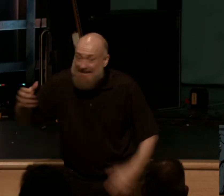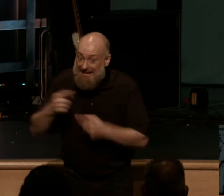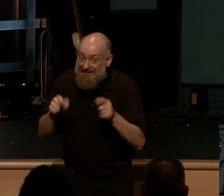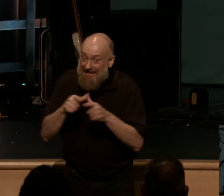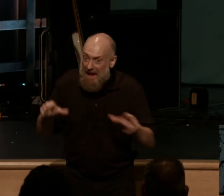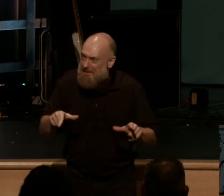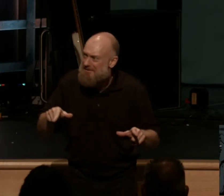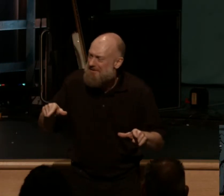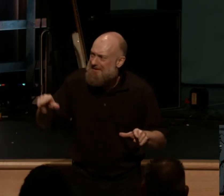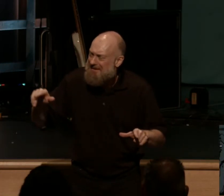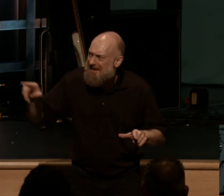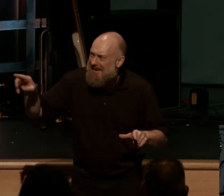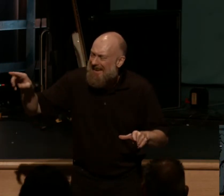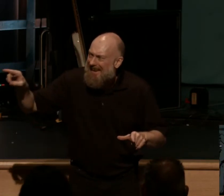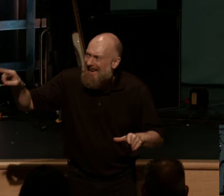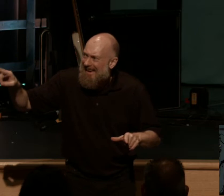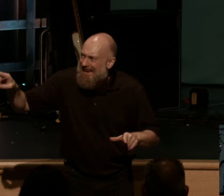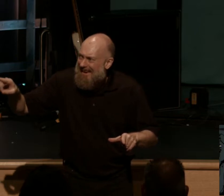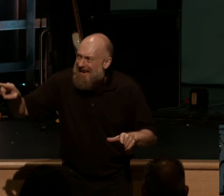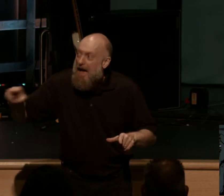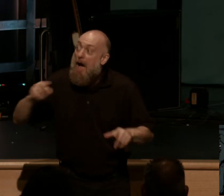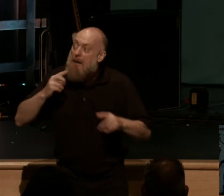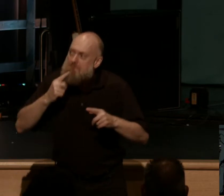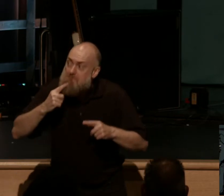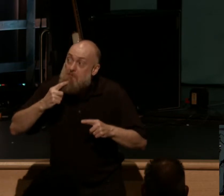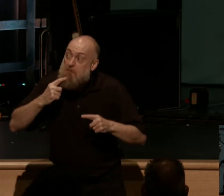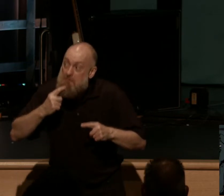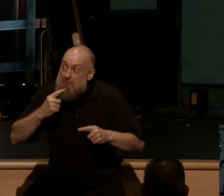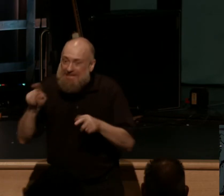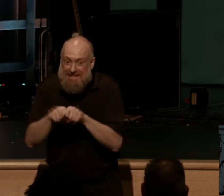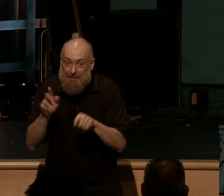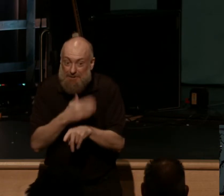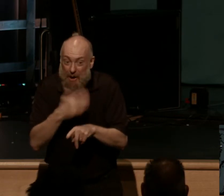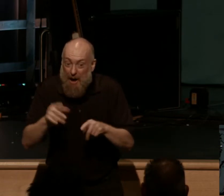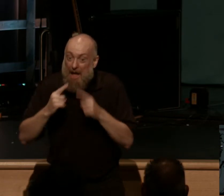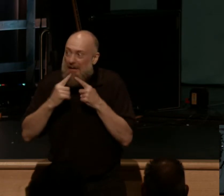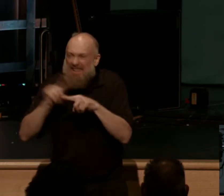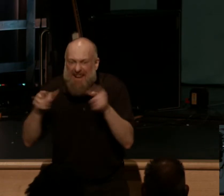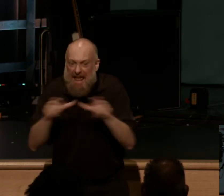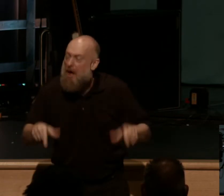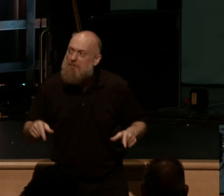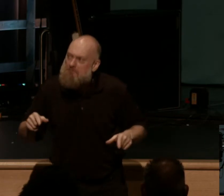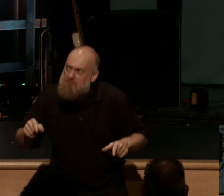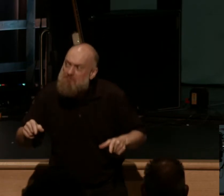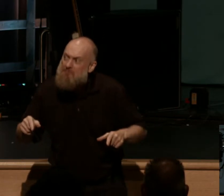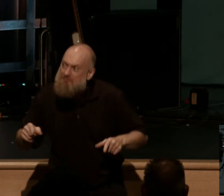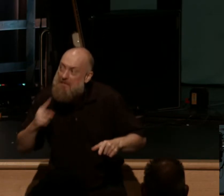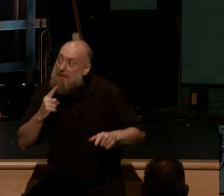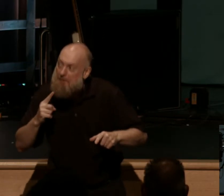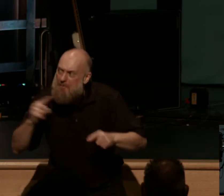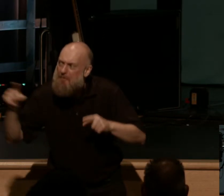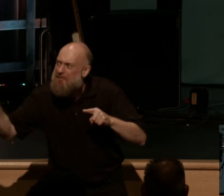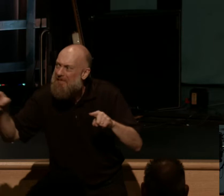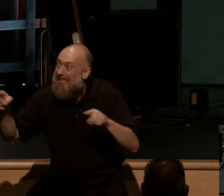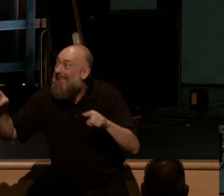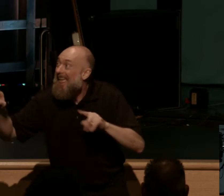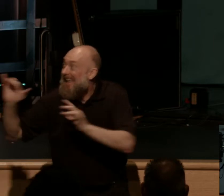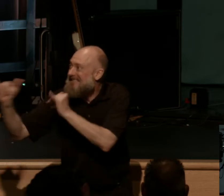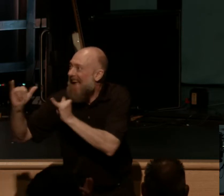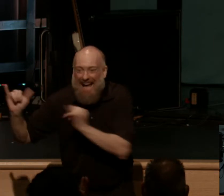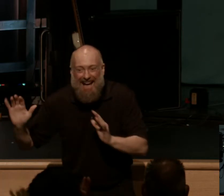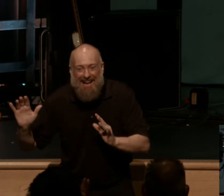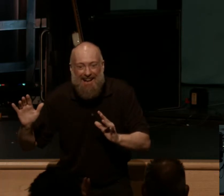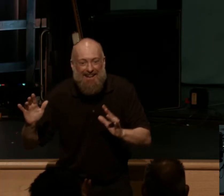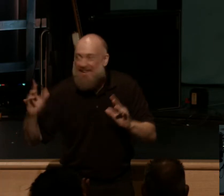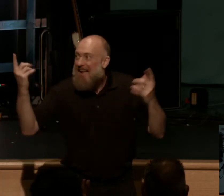same language, and the other man began to hum the hymn as well. They've never met each other. They may never meet each other again, but what happens is they